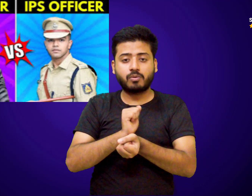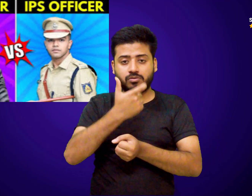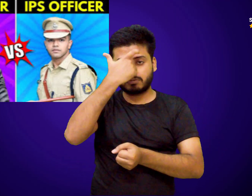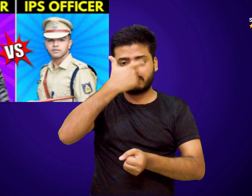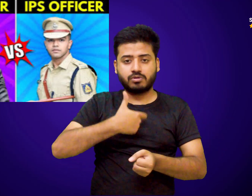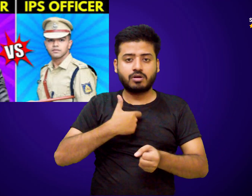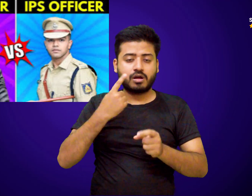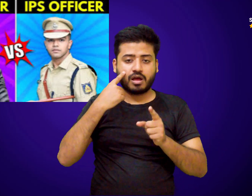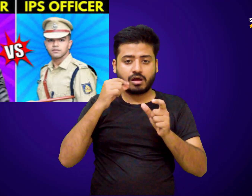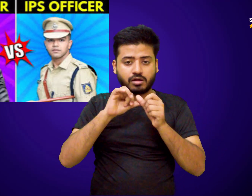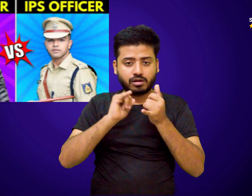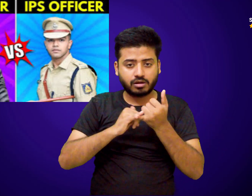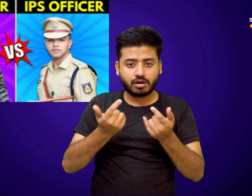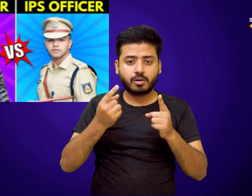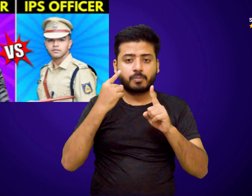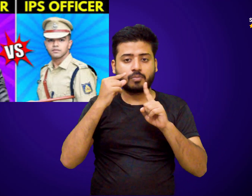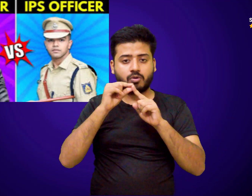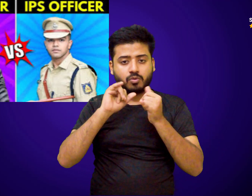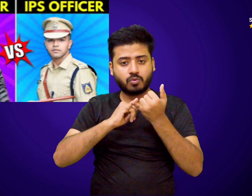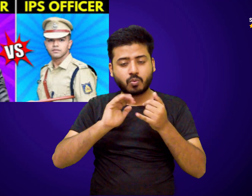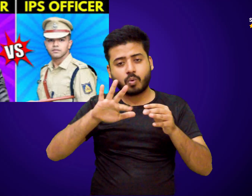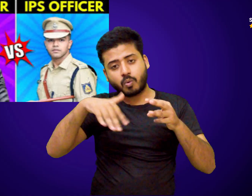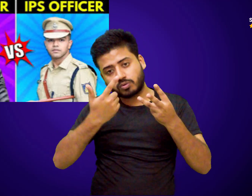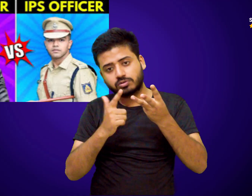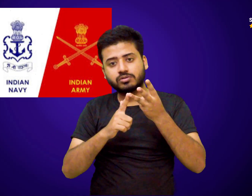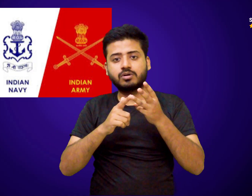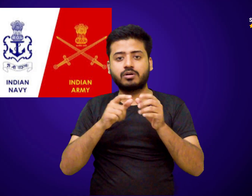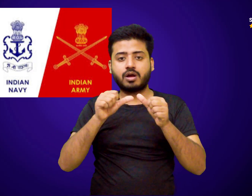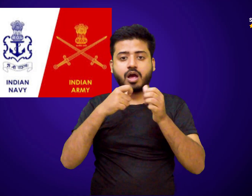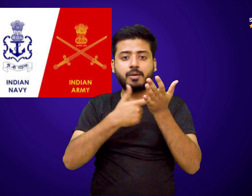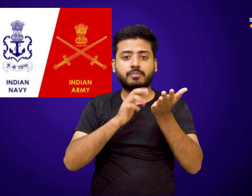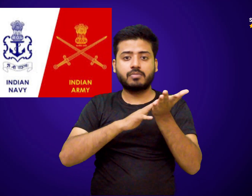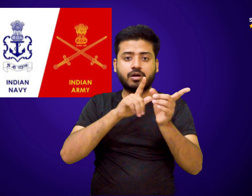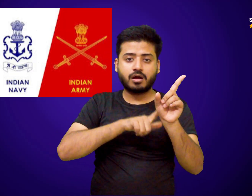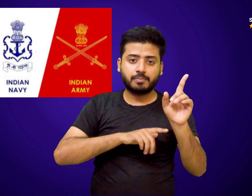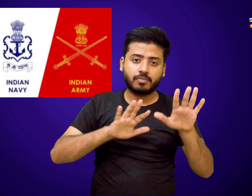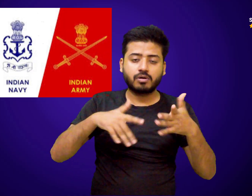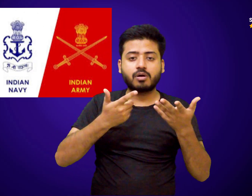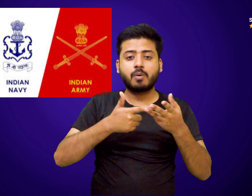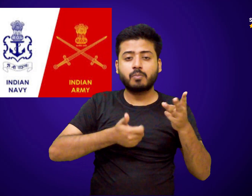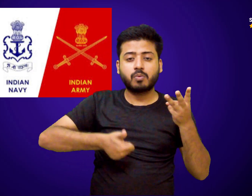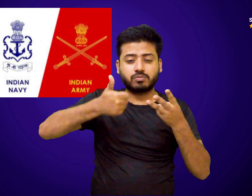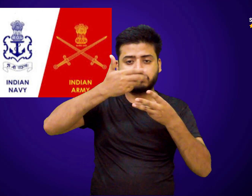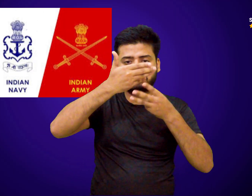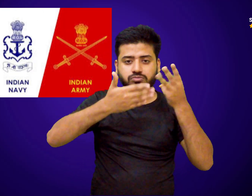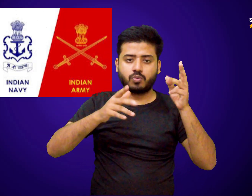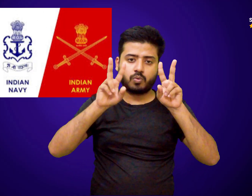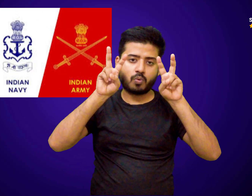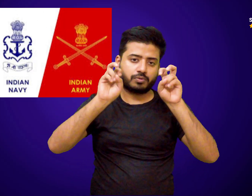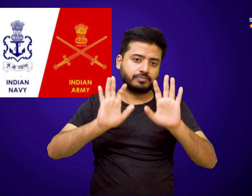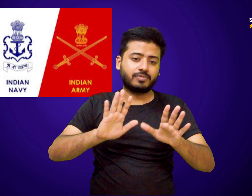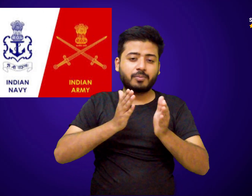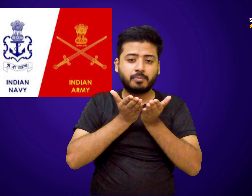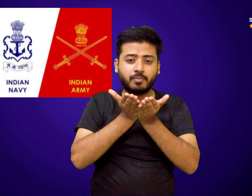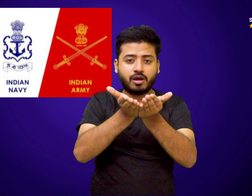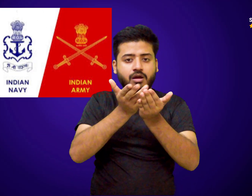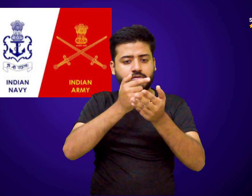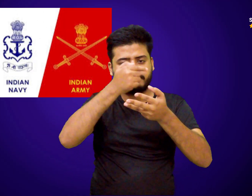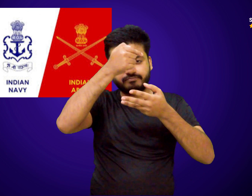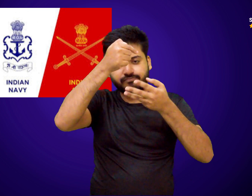hold white or maroon-colored passports. Purpose. It is used for vacations, business trips, educational travel,